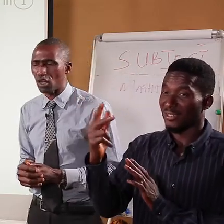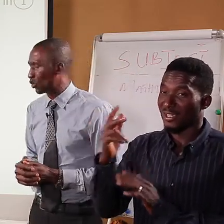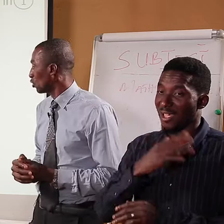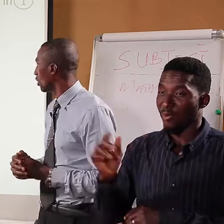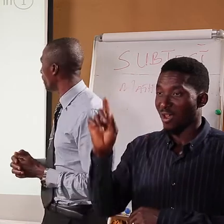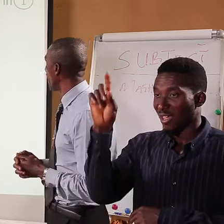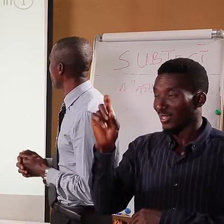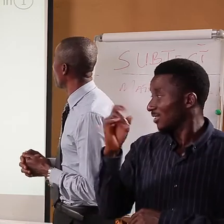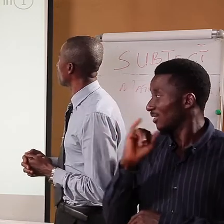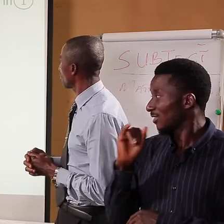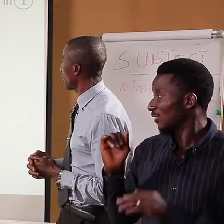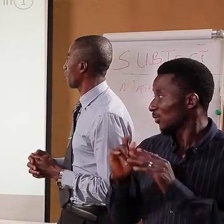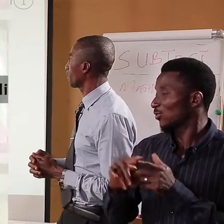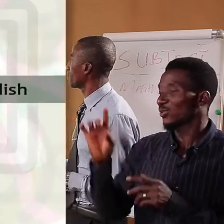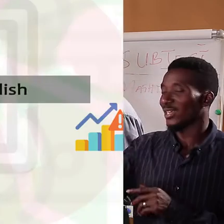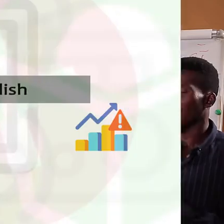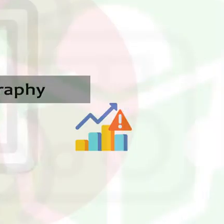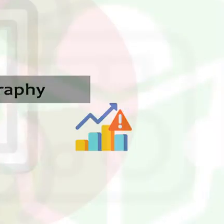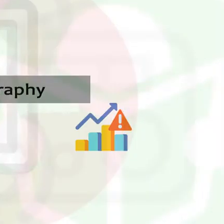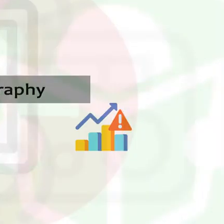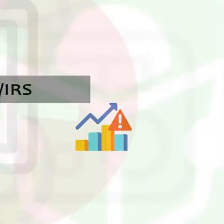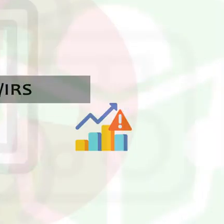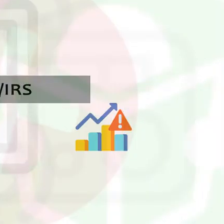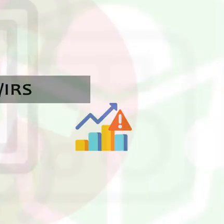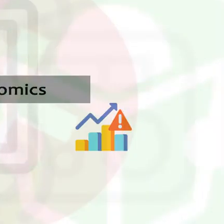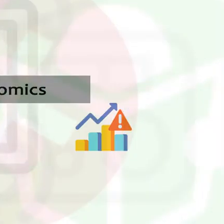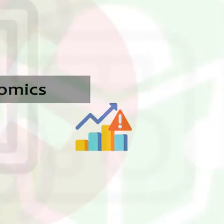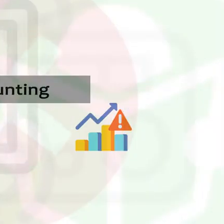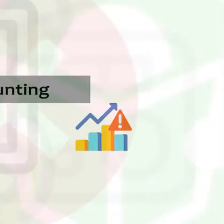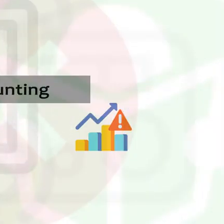is equals to minus 3.